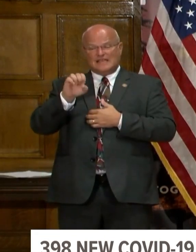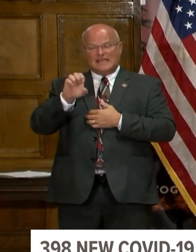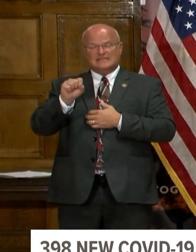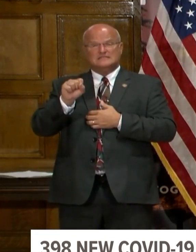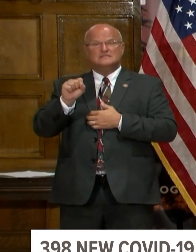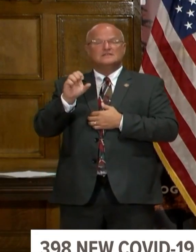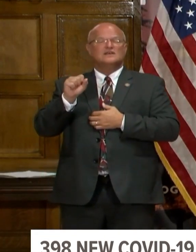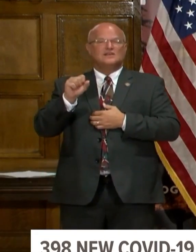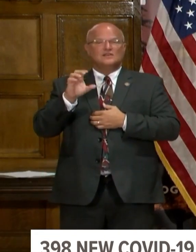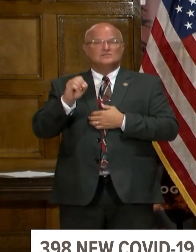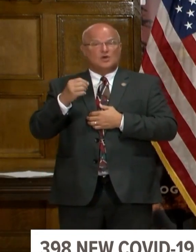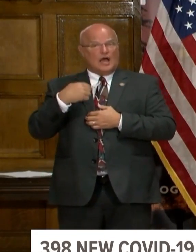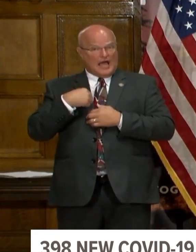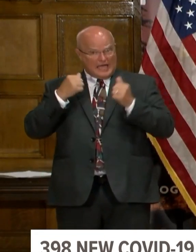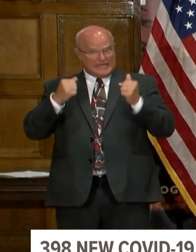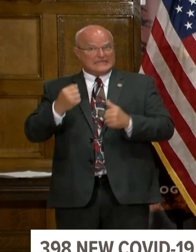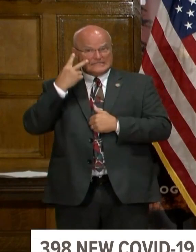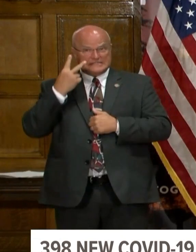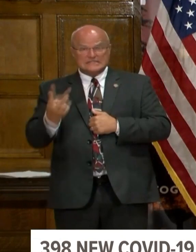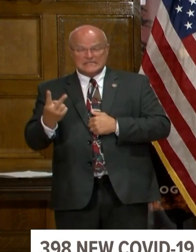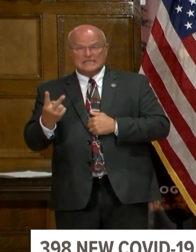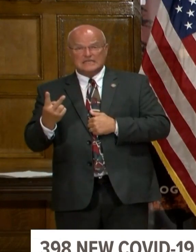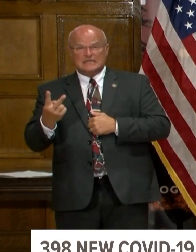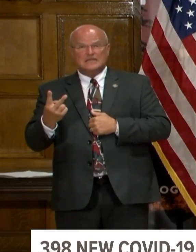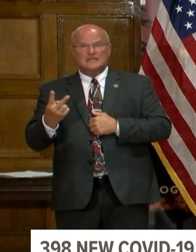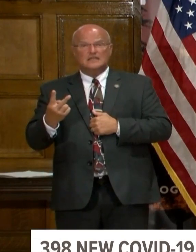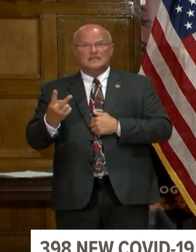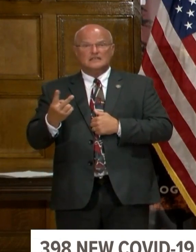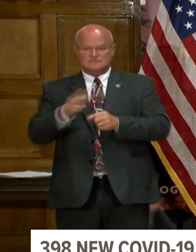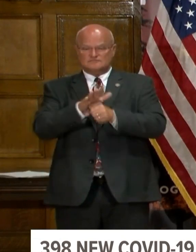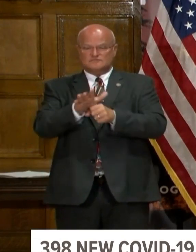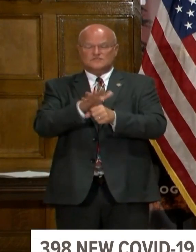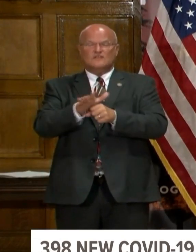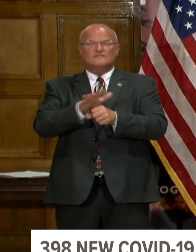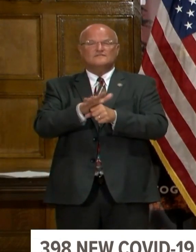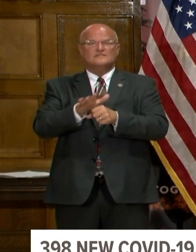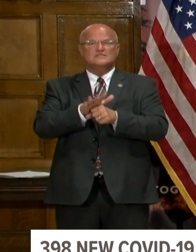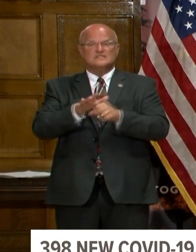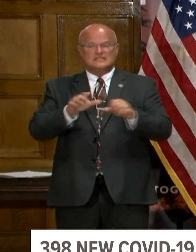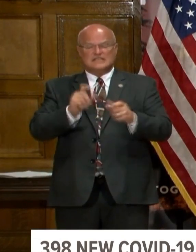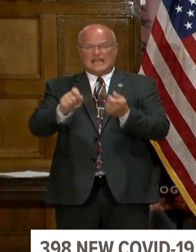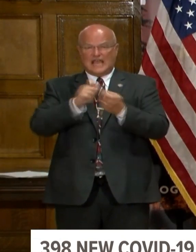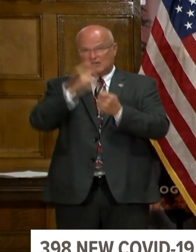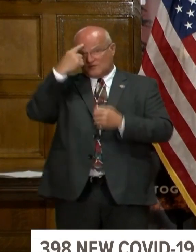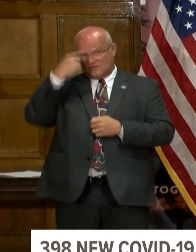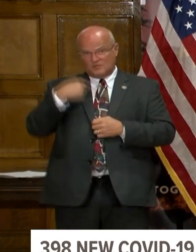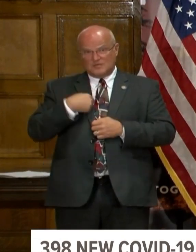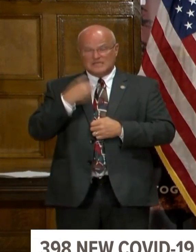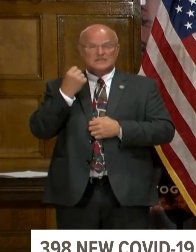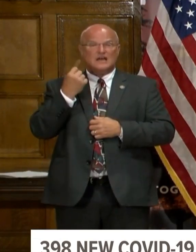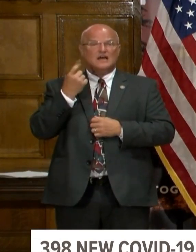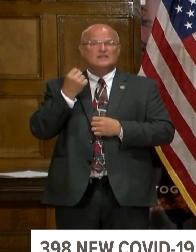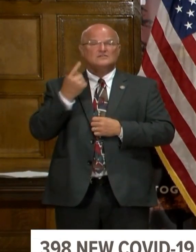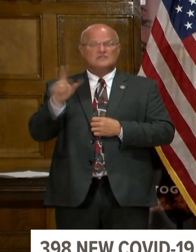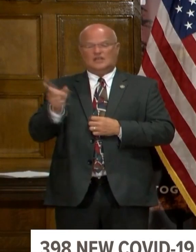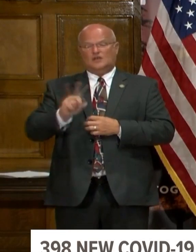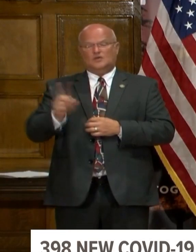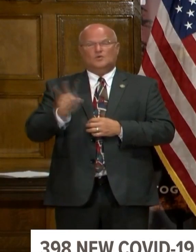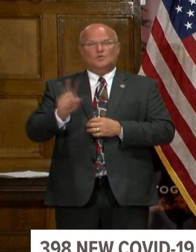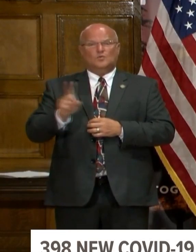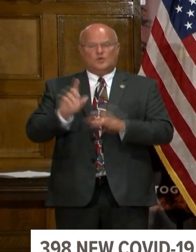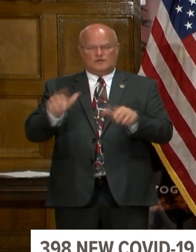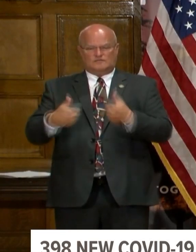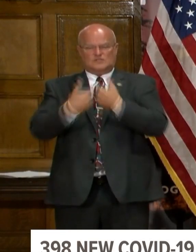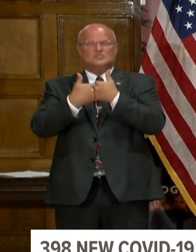And so I can see it. It's sufficiently accurate for me to understand where